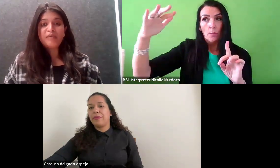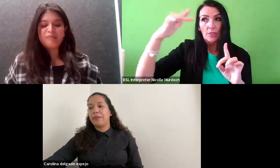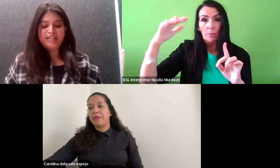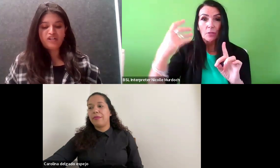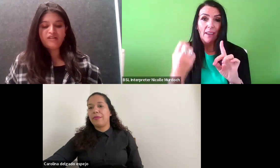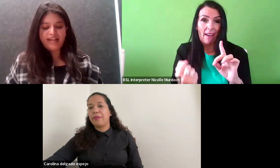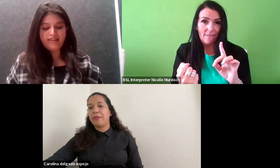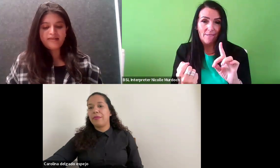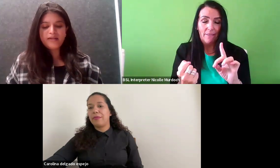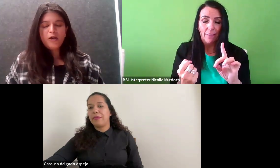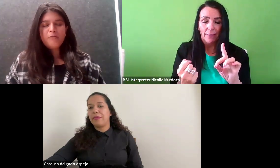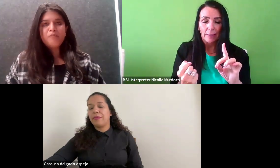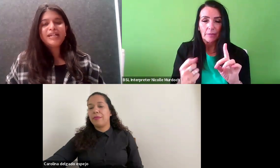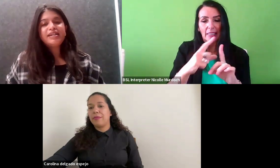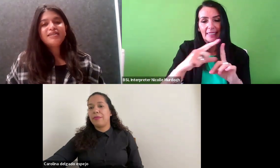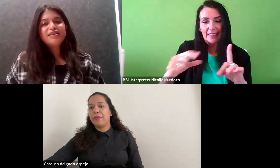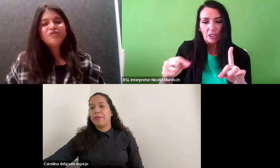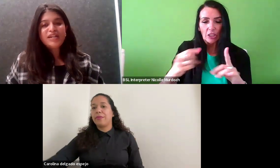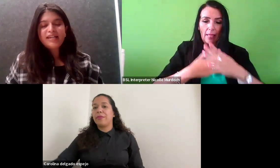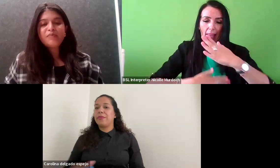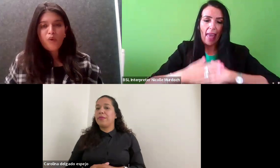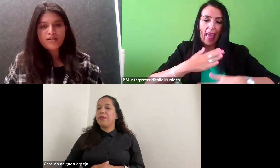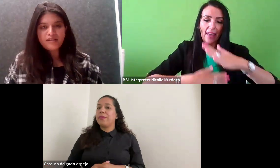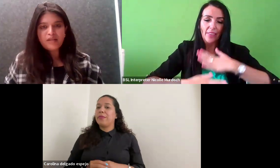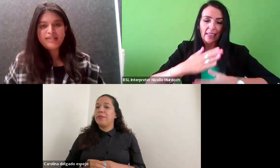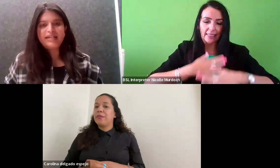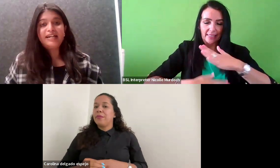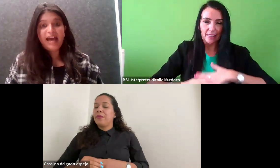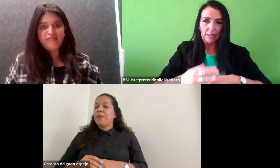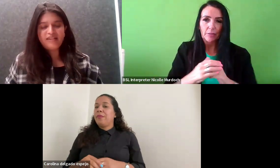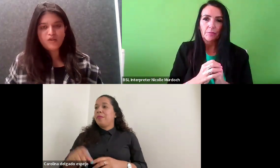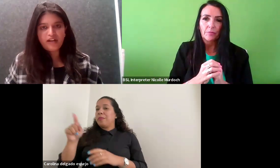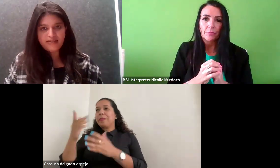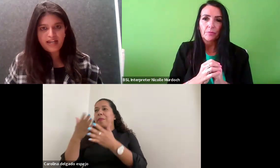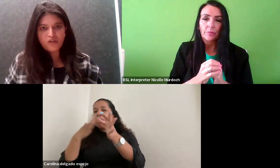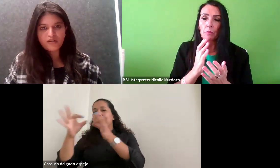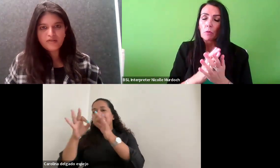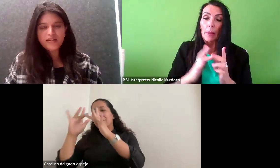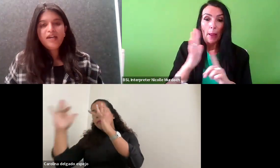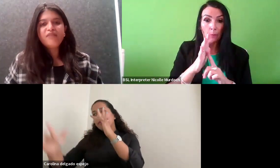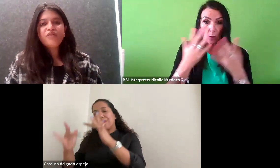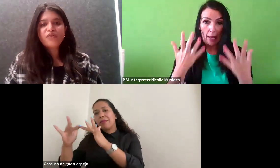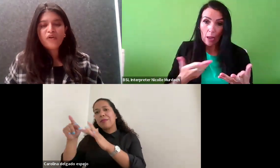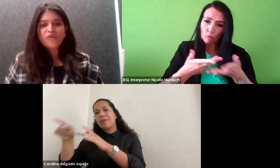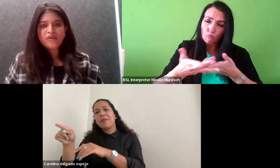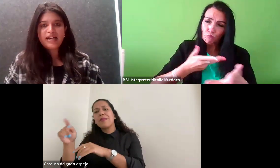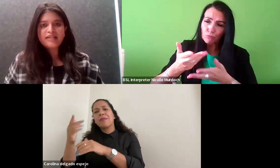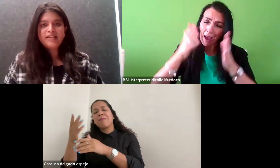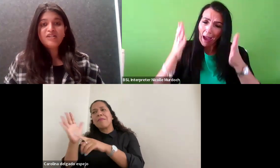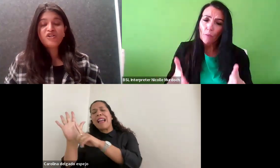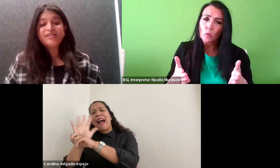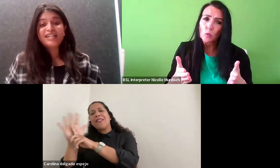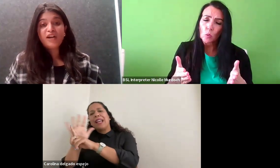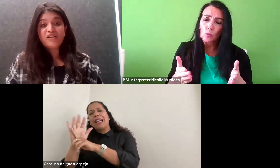we mean by digital ethics. But it is really important that we start having these conversations, given the role